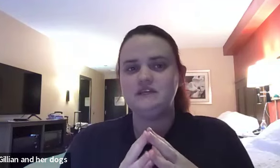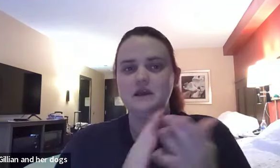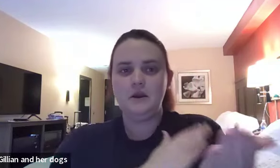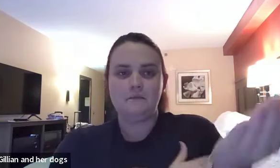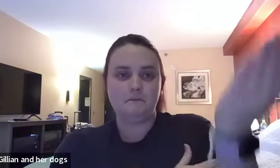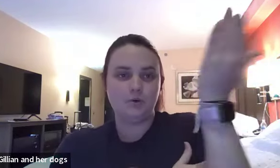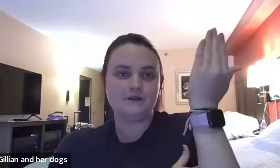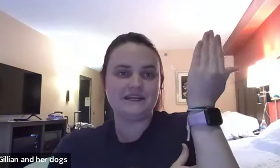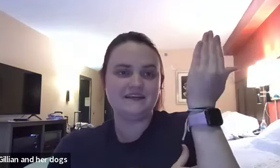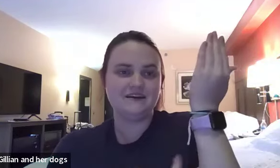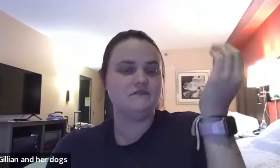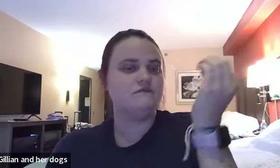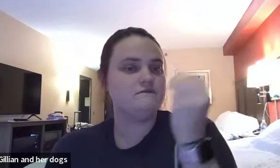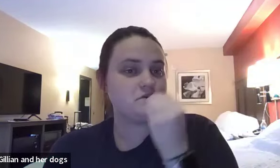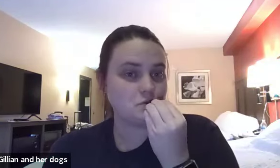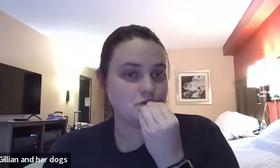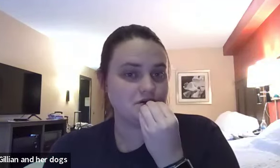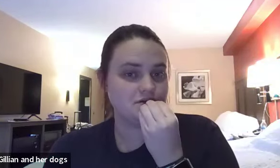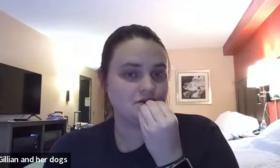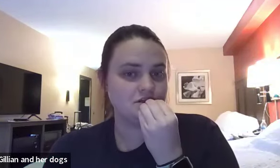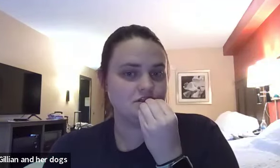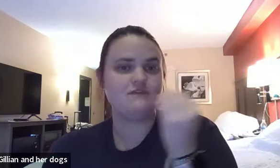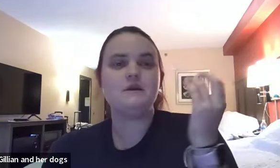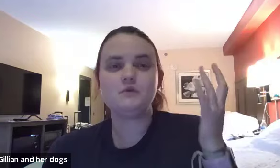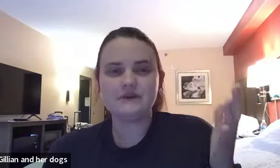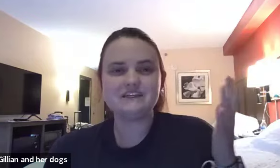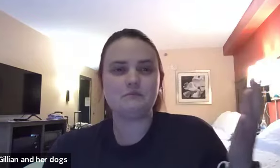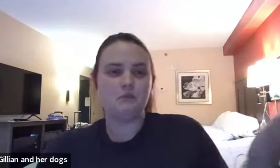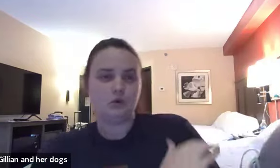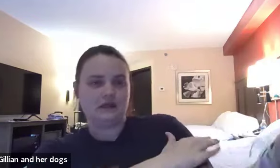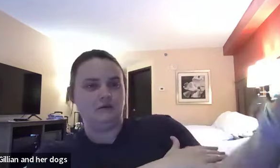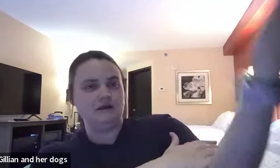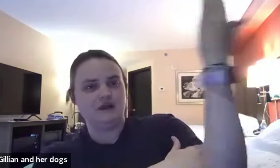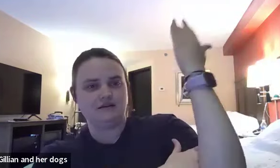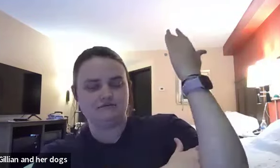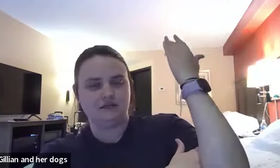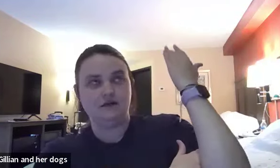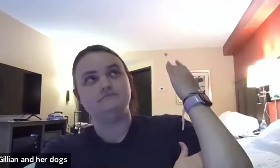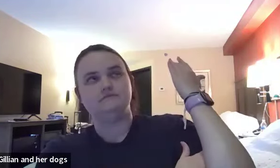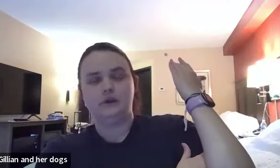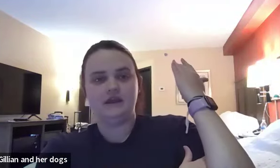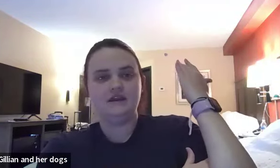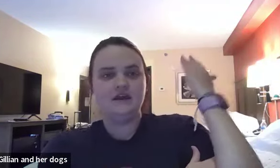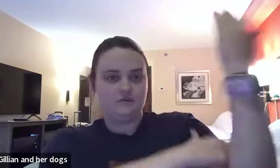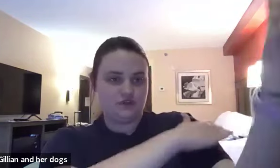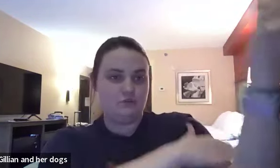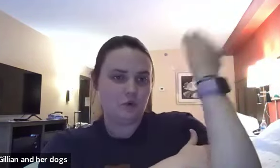be morning food. So if you remember when we did our morning way back when, so